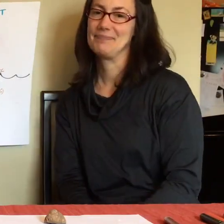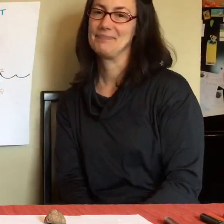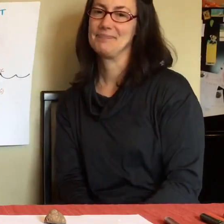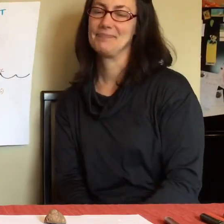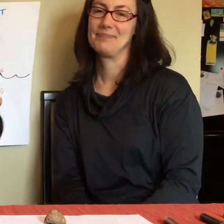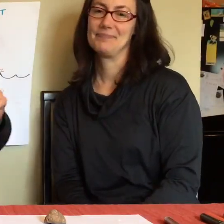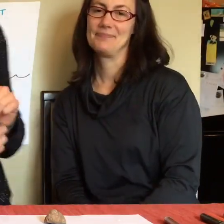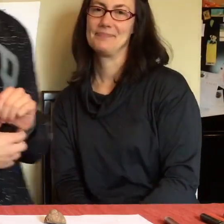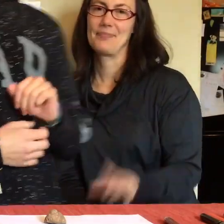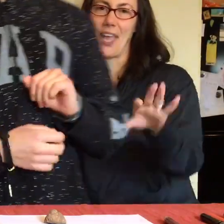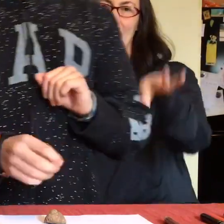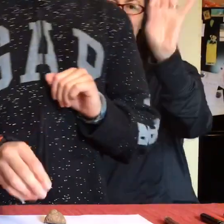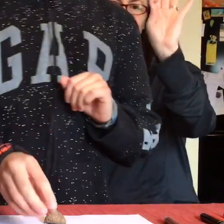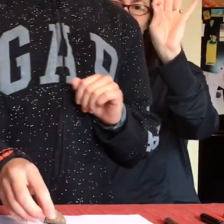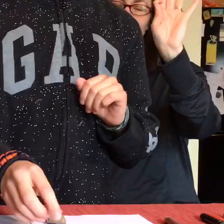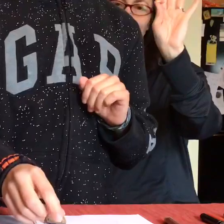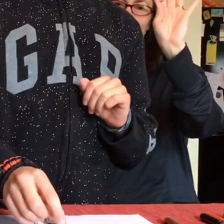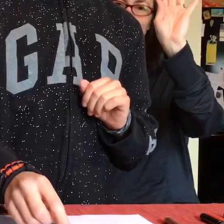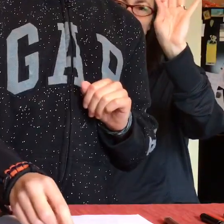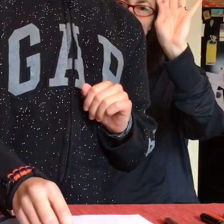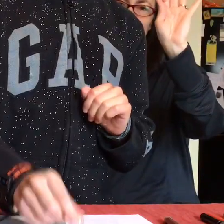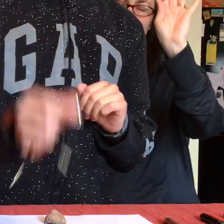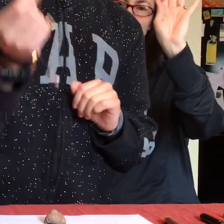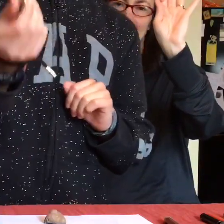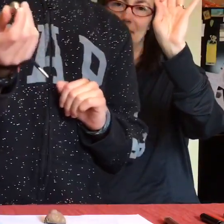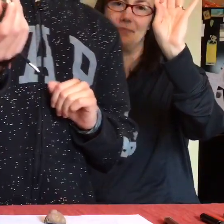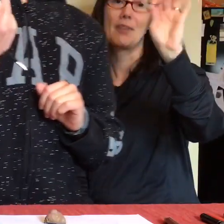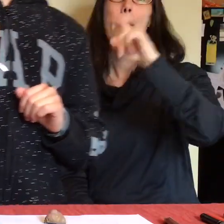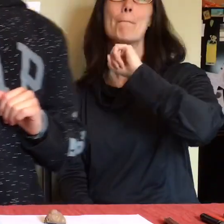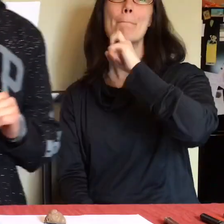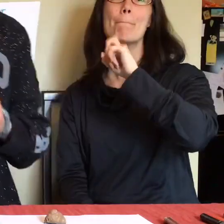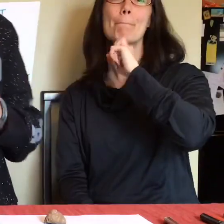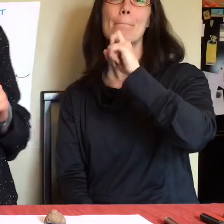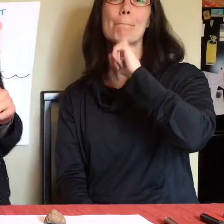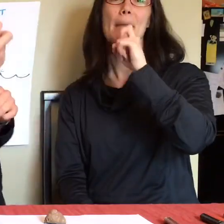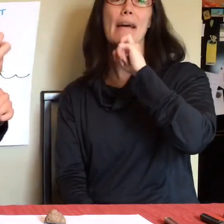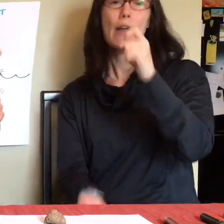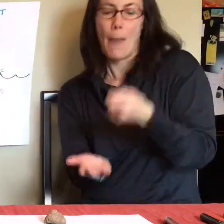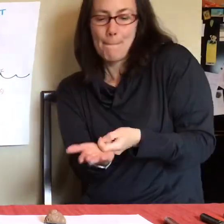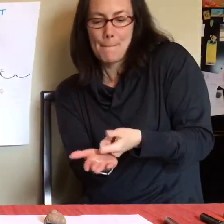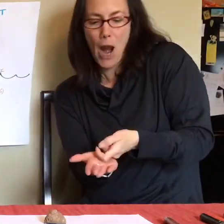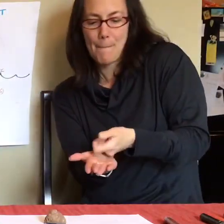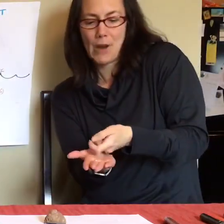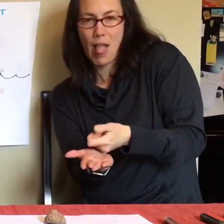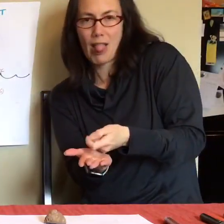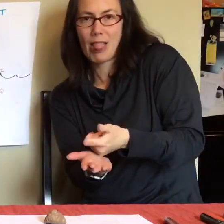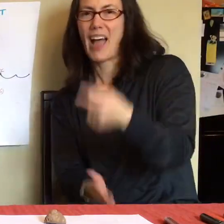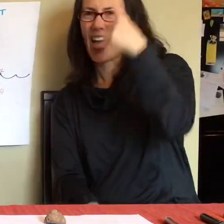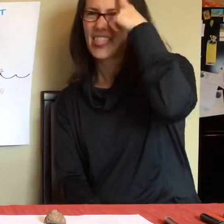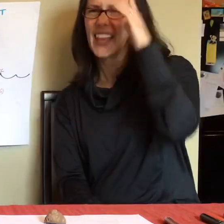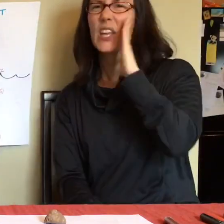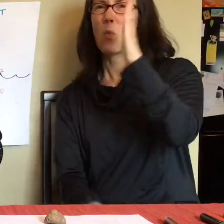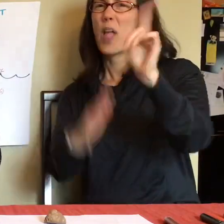I choose the metal marble. I think it will sink.